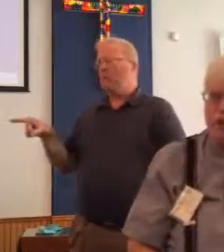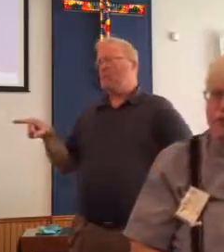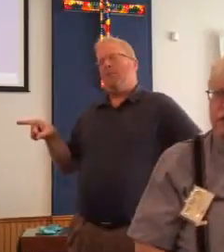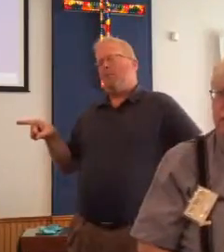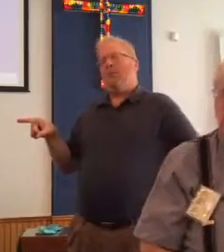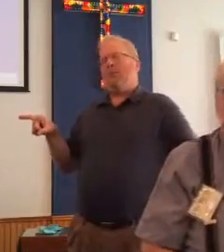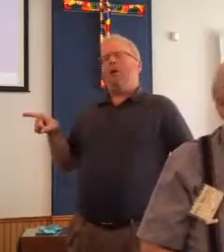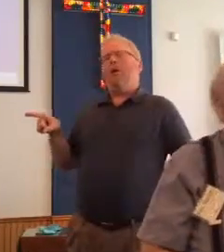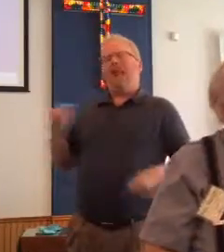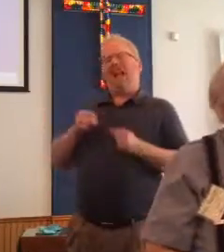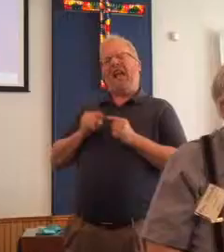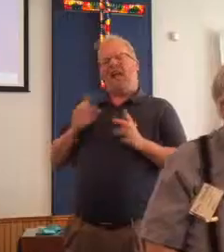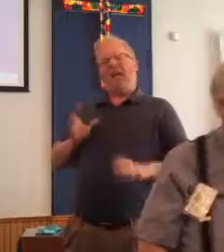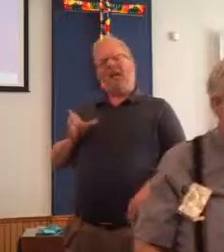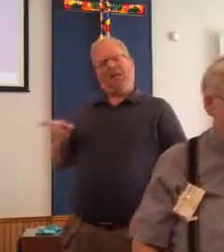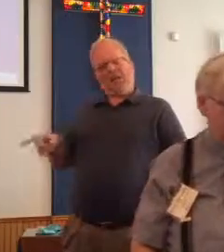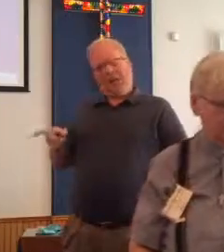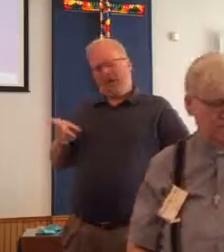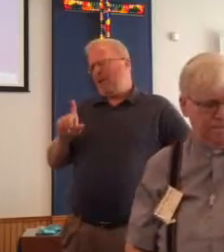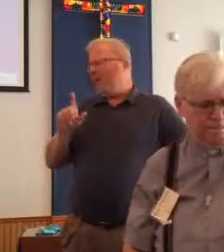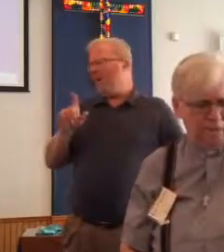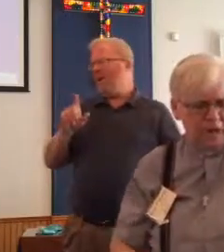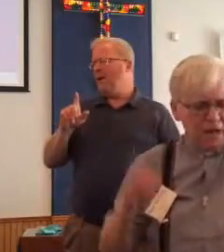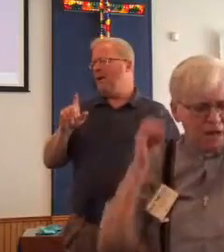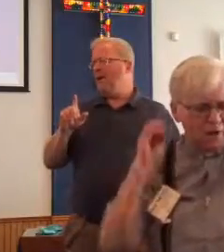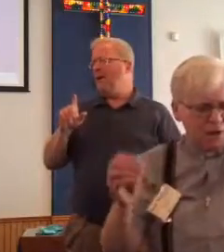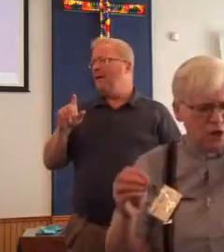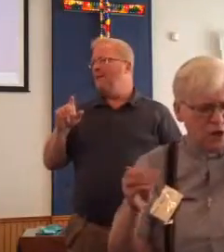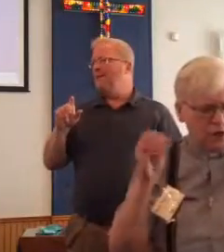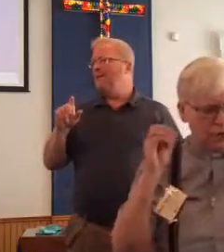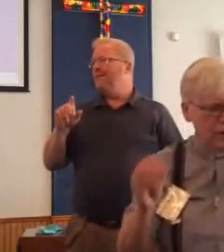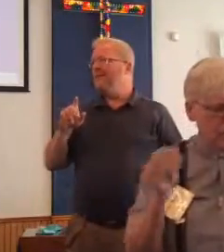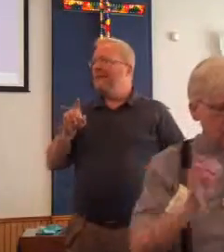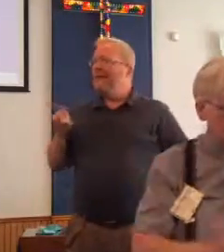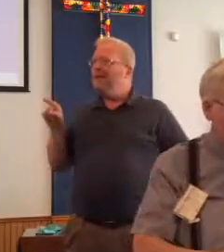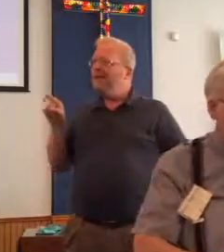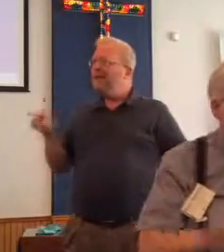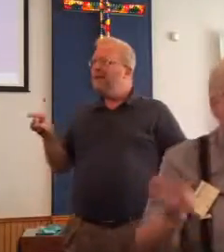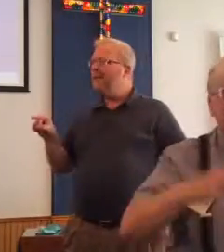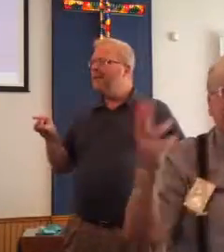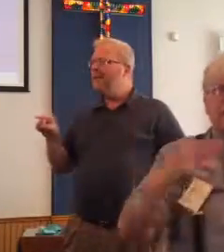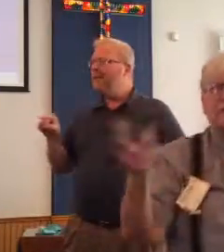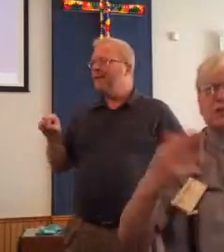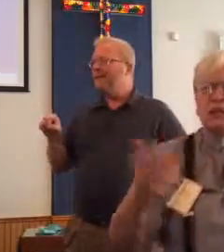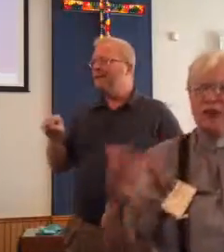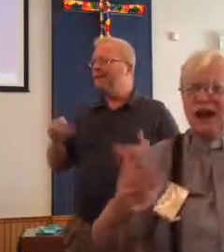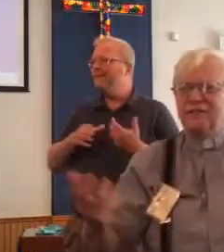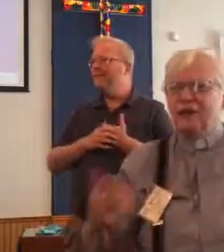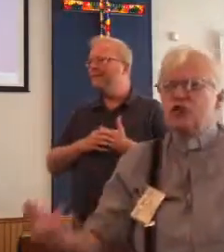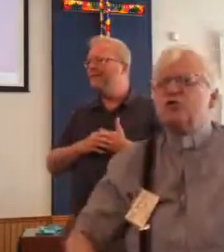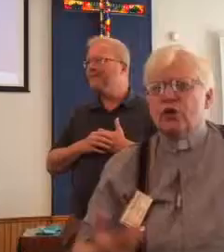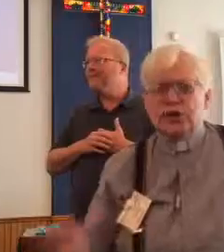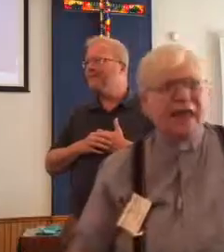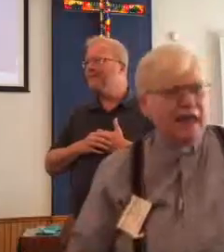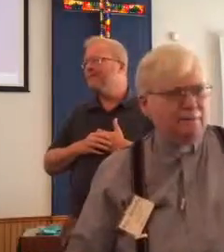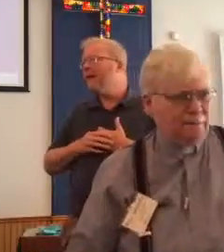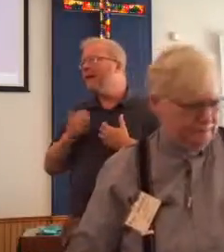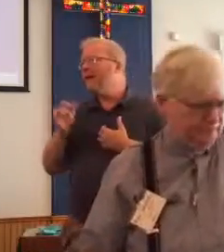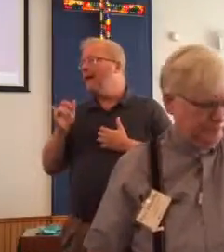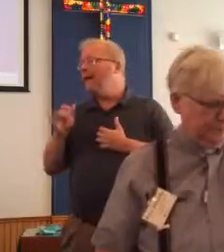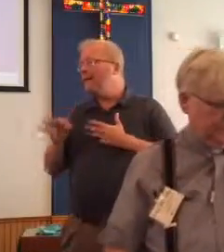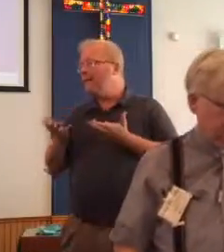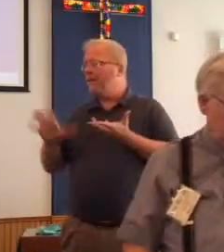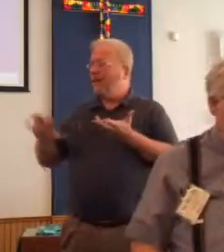of course, that's who they are. If we don't agree or disagree, then we give them some kind of a neutral